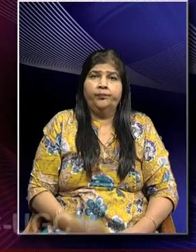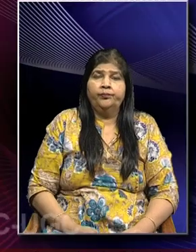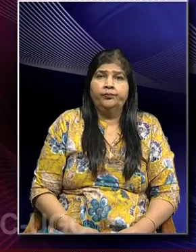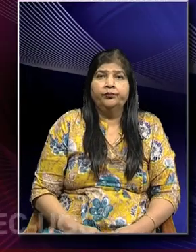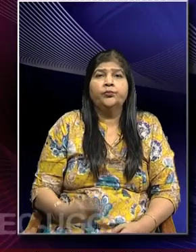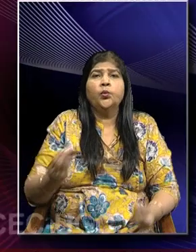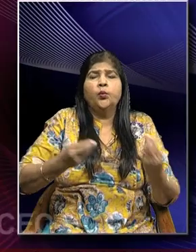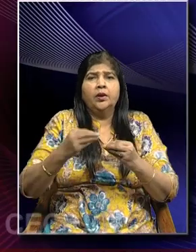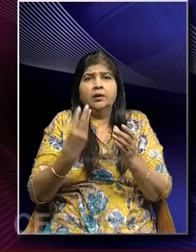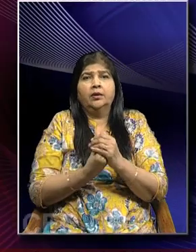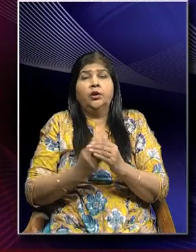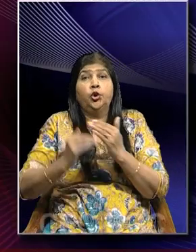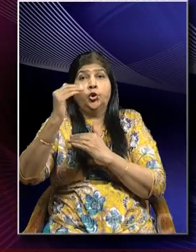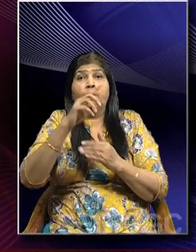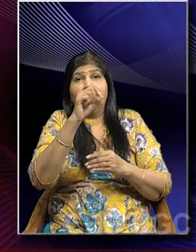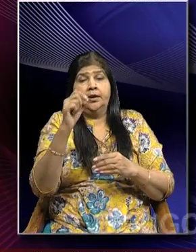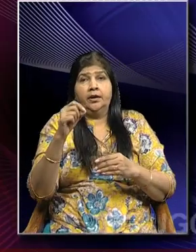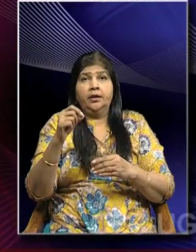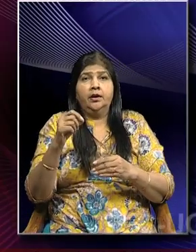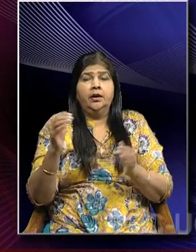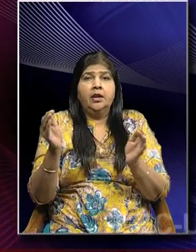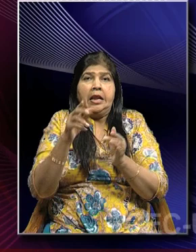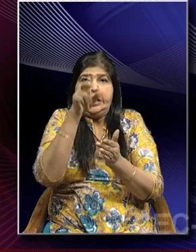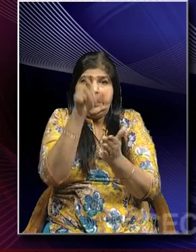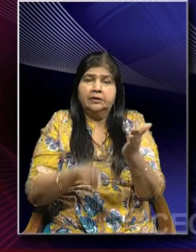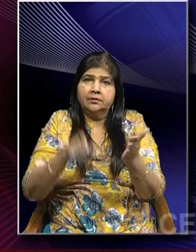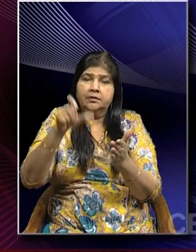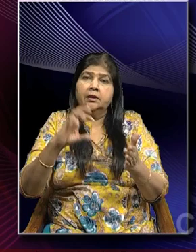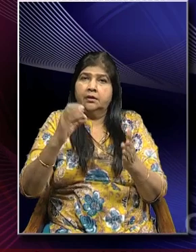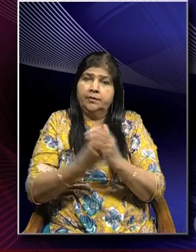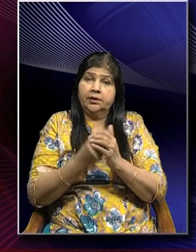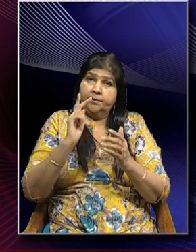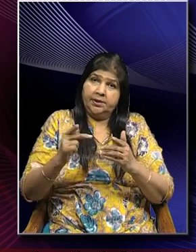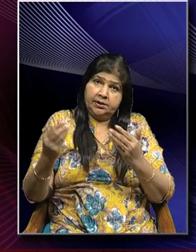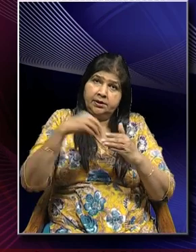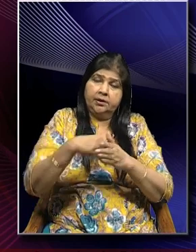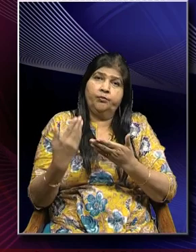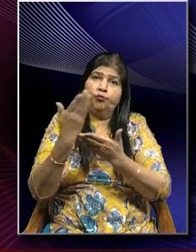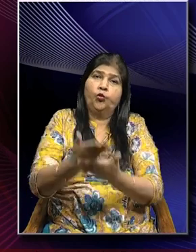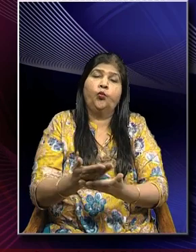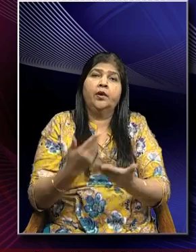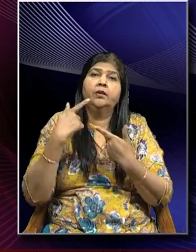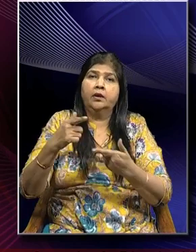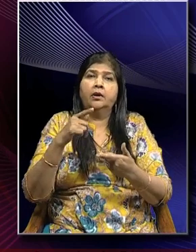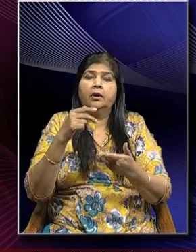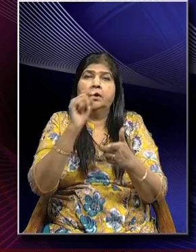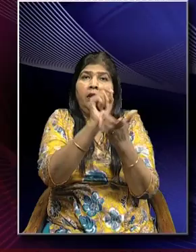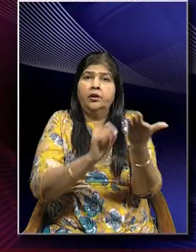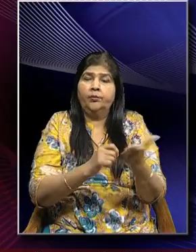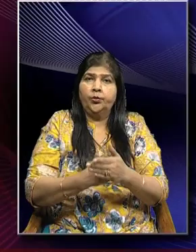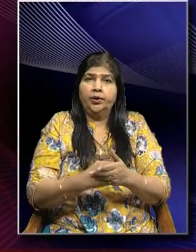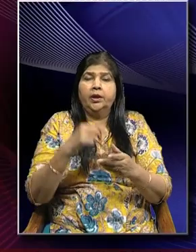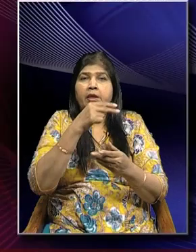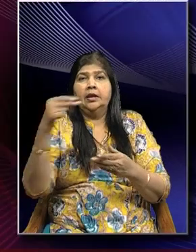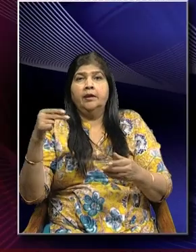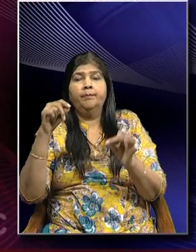mandated for only top 100 listed companies, that they need to provide a report in the name of BRR, that